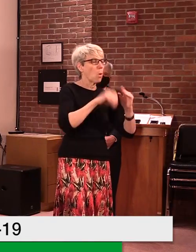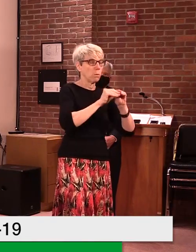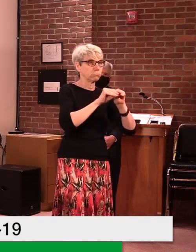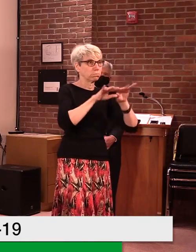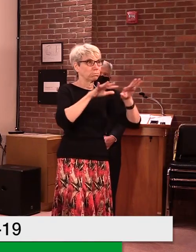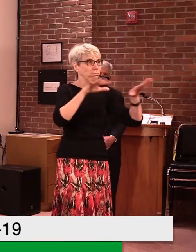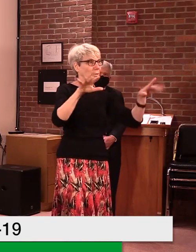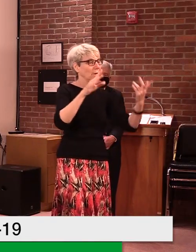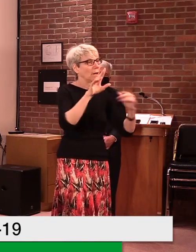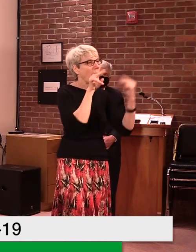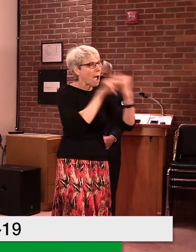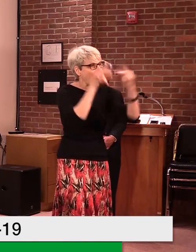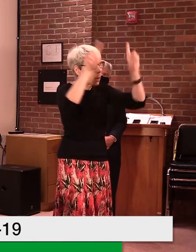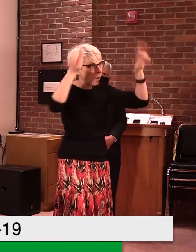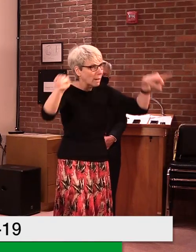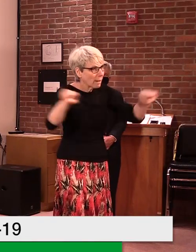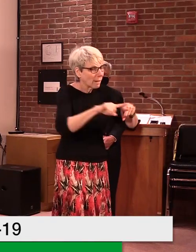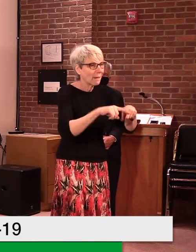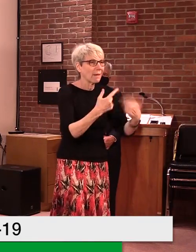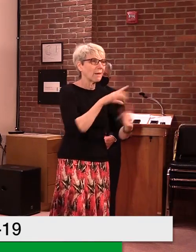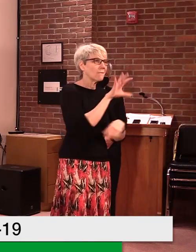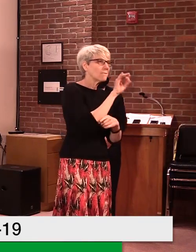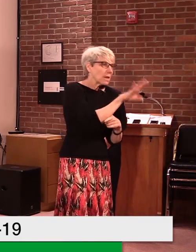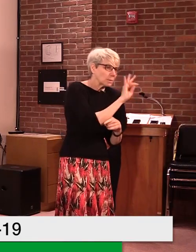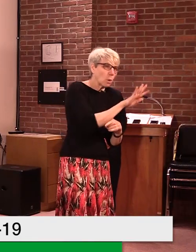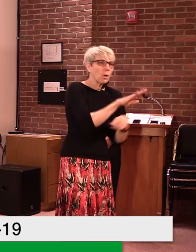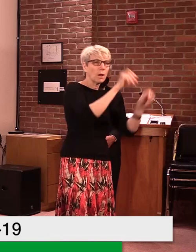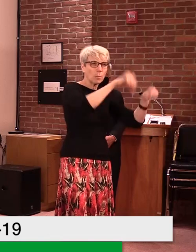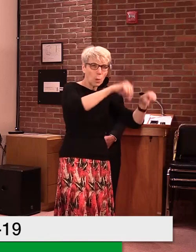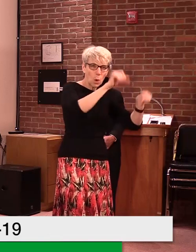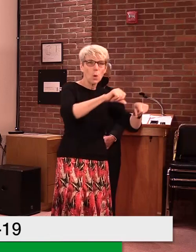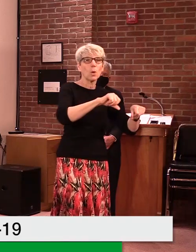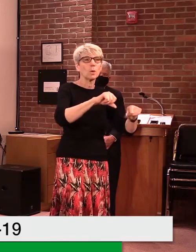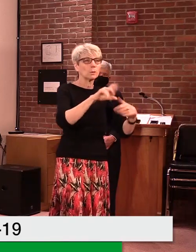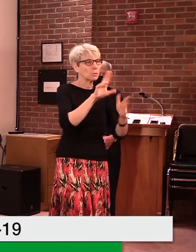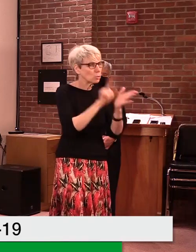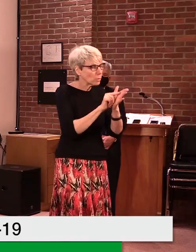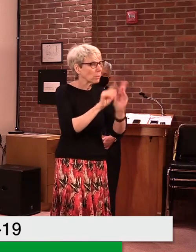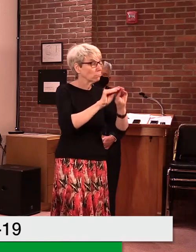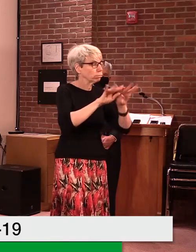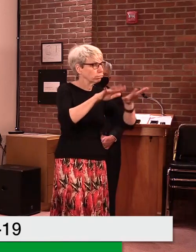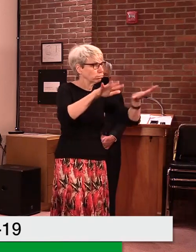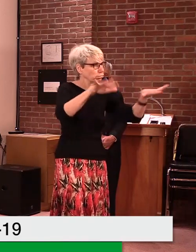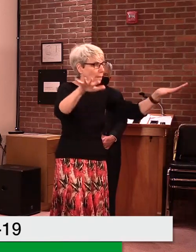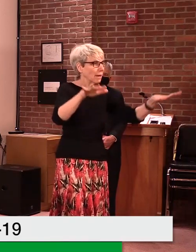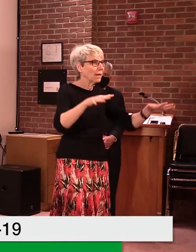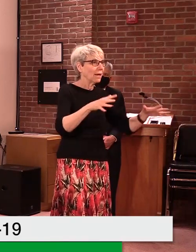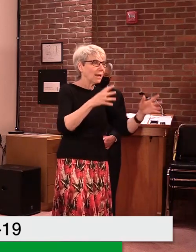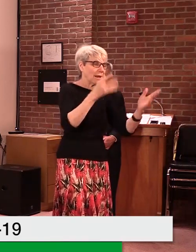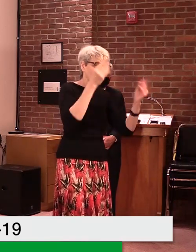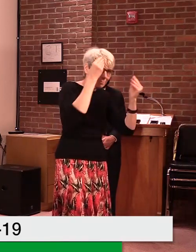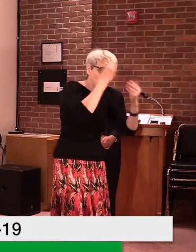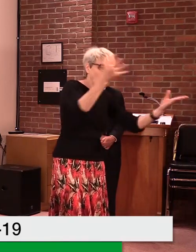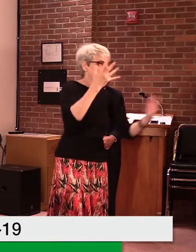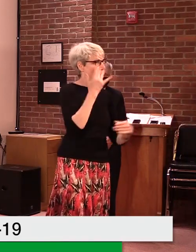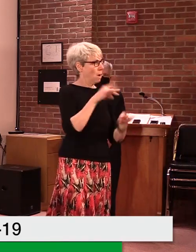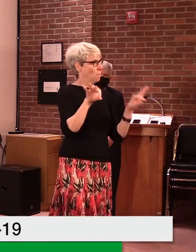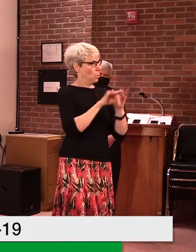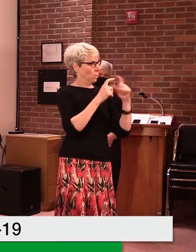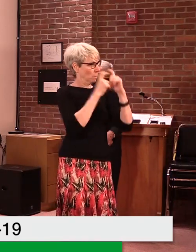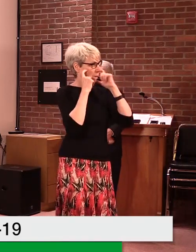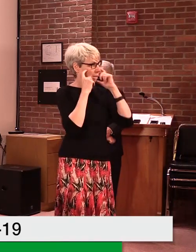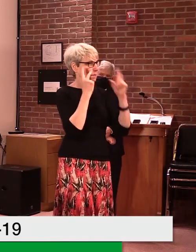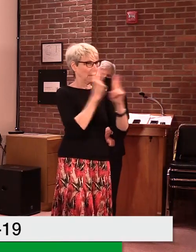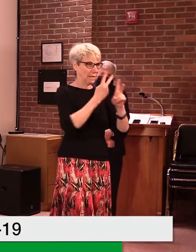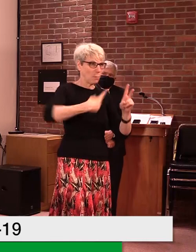momentum, and we're hoping between that and this this mandate and with everyone trying to pull in the same direction that we'll get